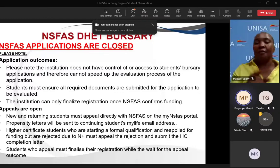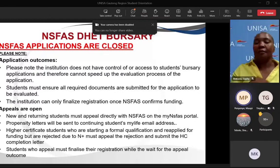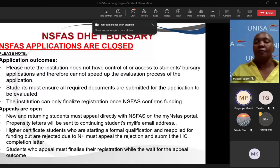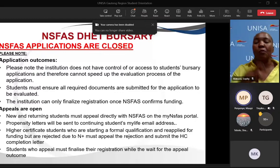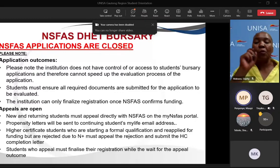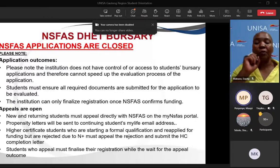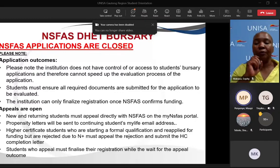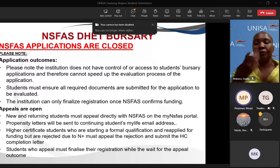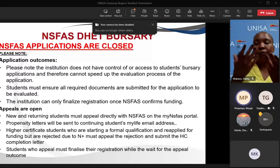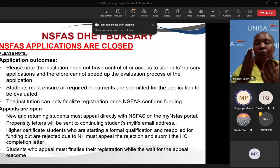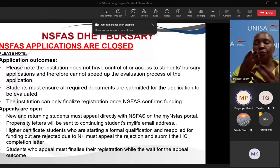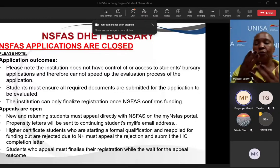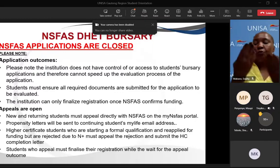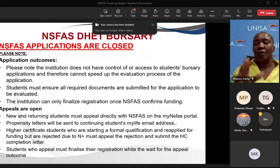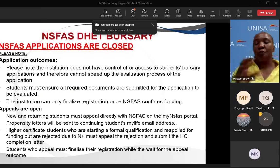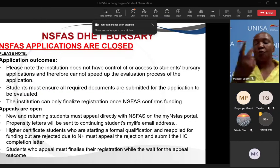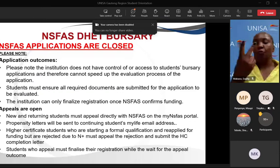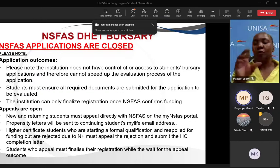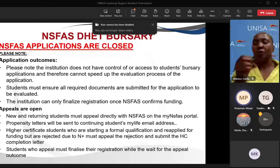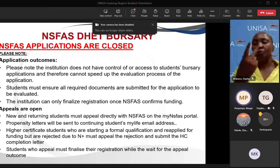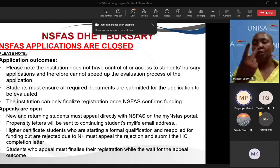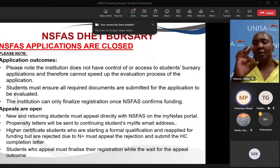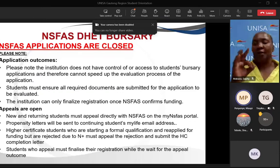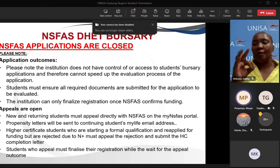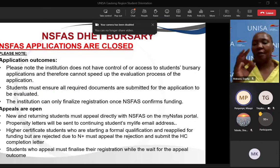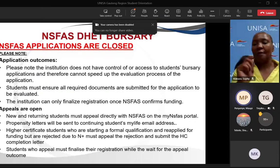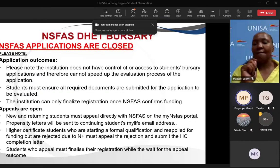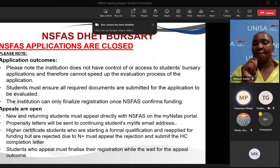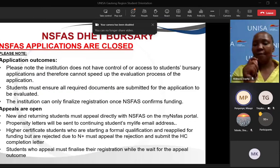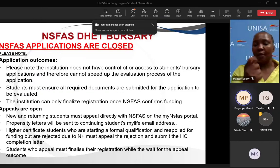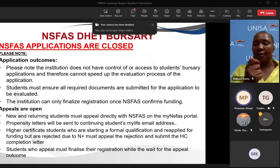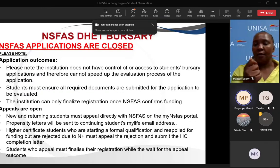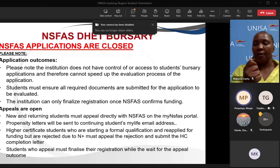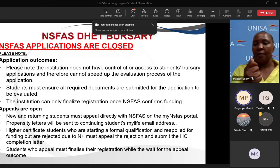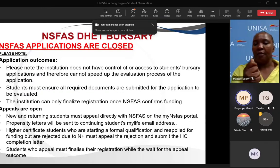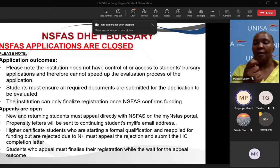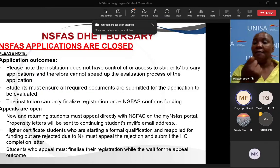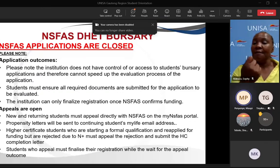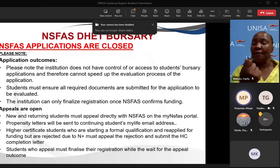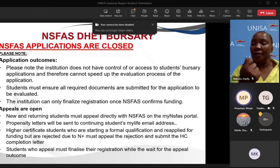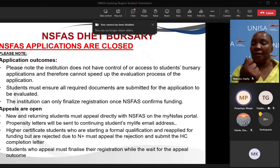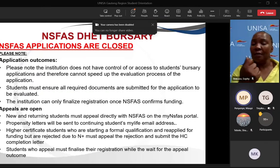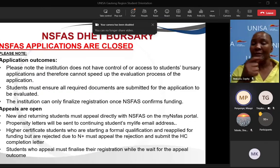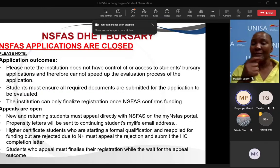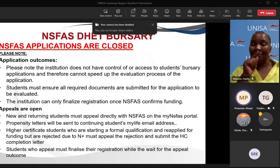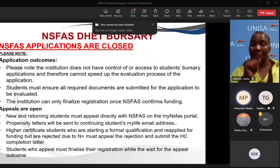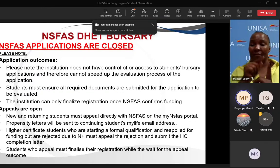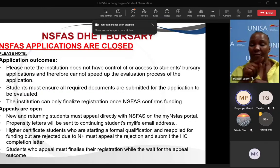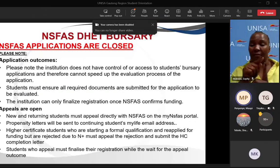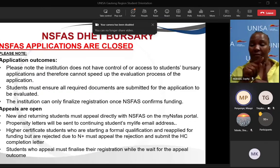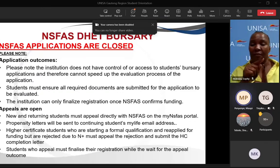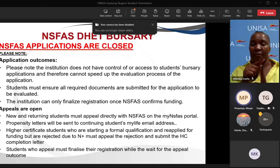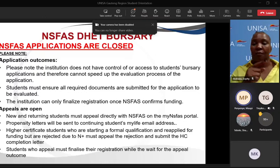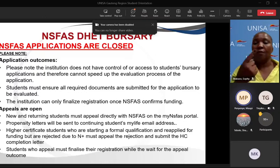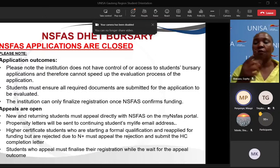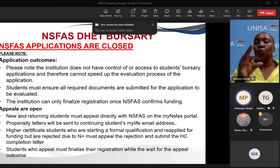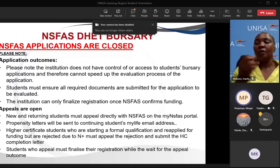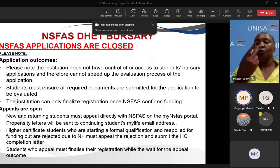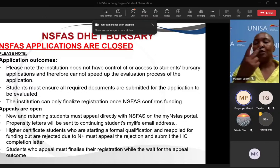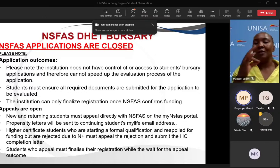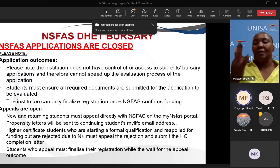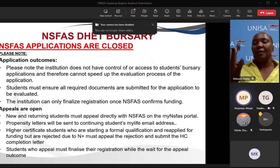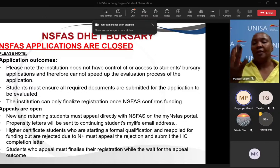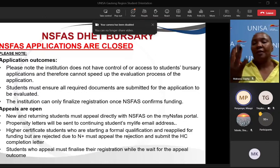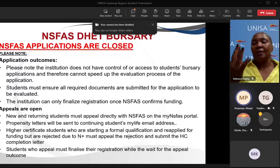23 funding please note that the funding for 2023